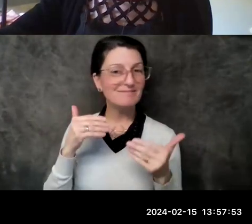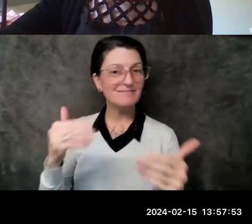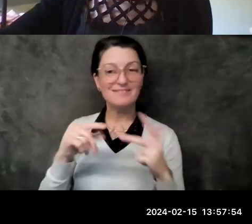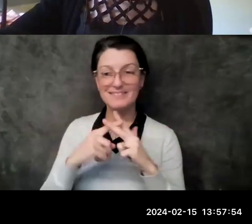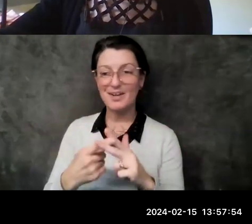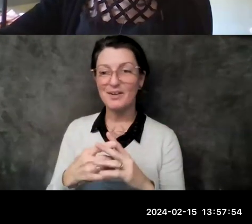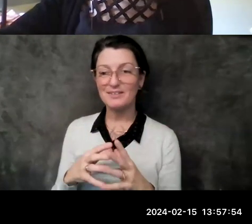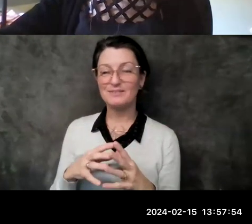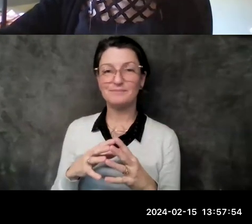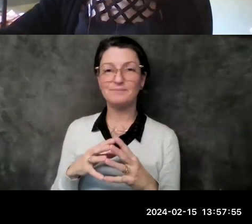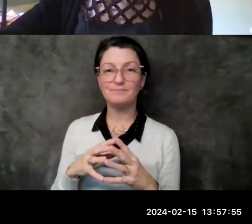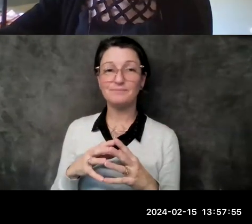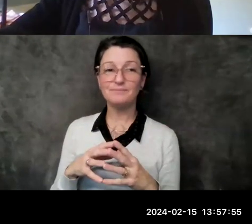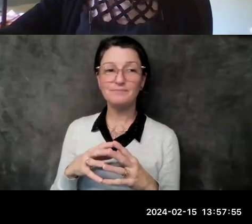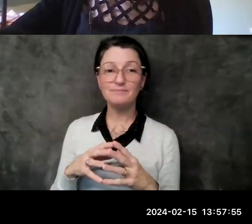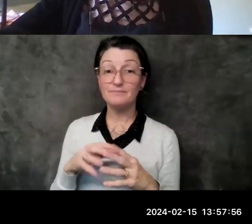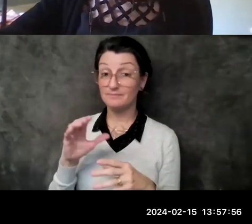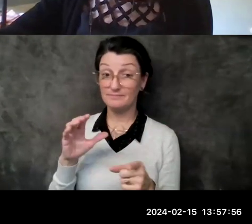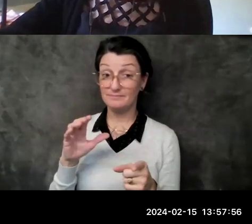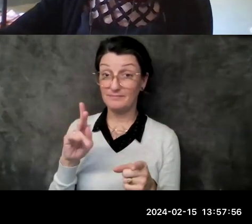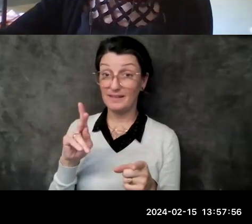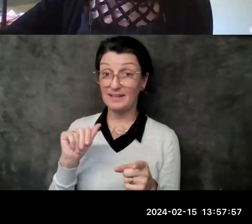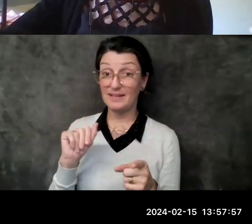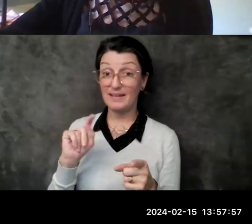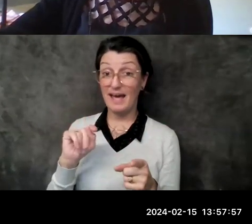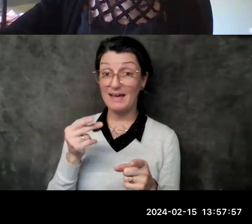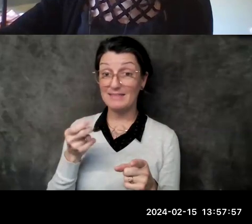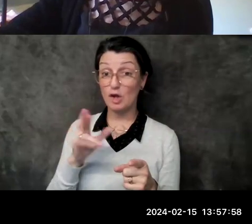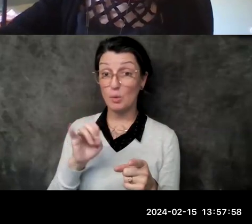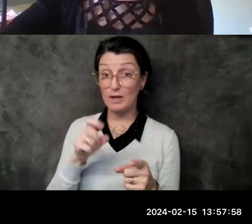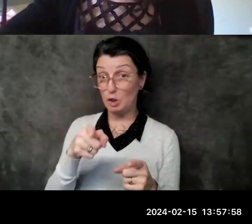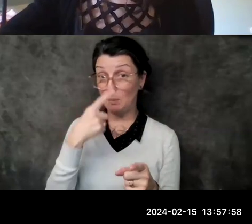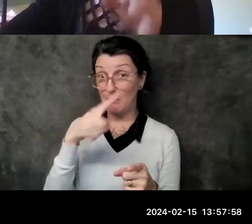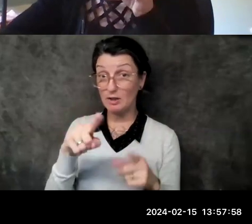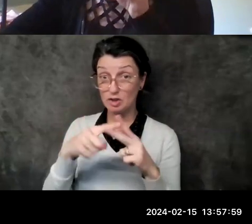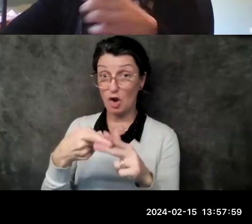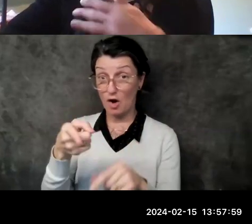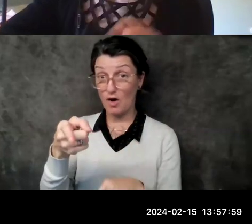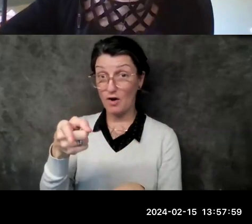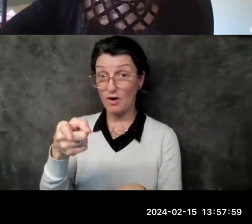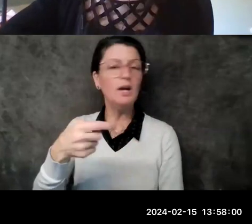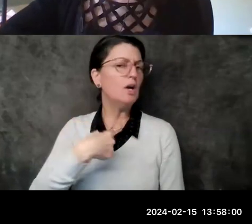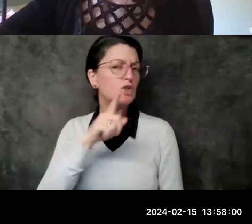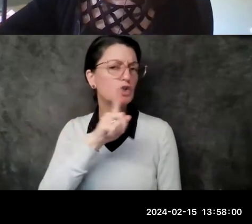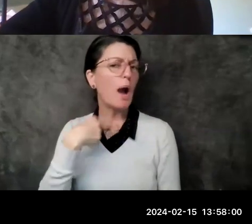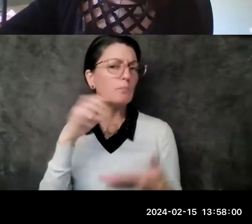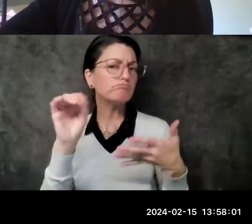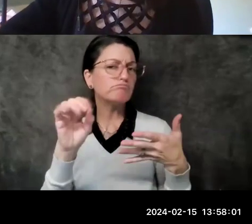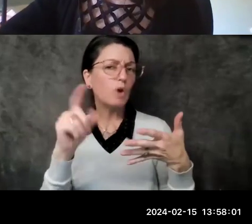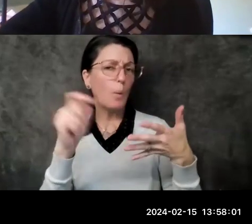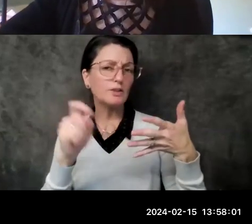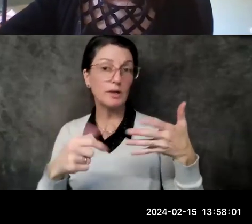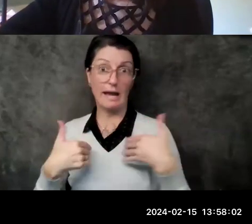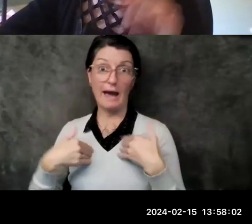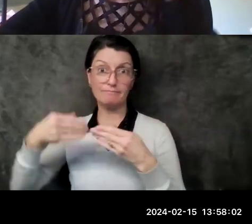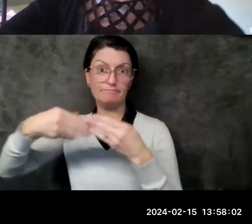in. And Catherine, do you wanna go ahead and start with a question? Sure. Excuse me. As there are more,